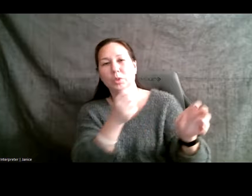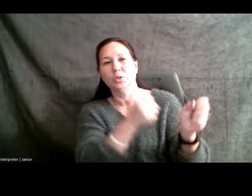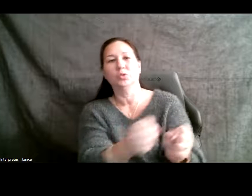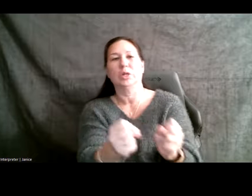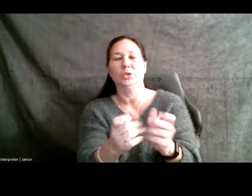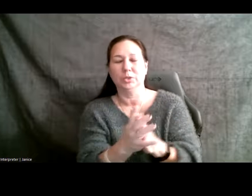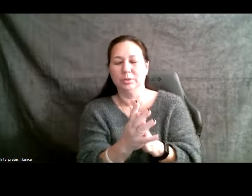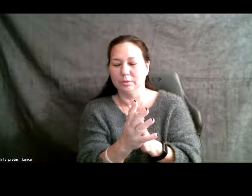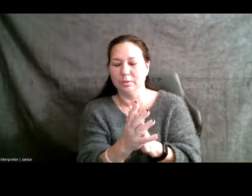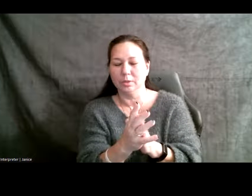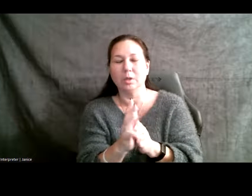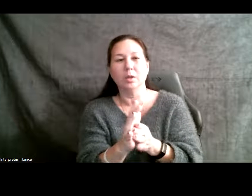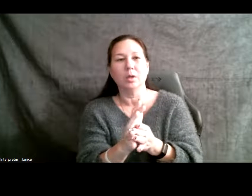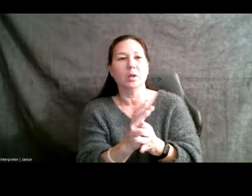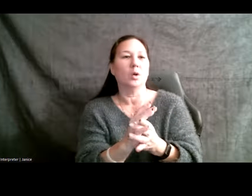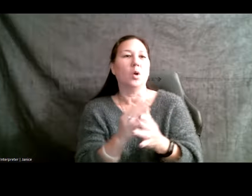with some thoroughness.